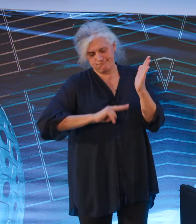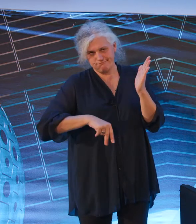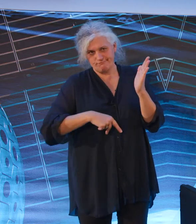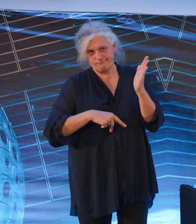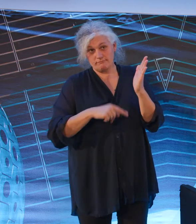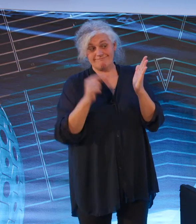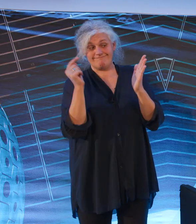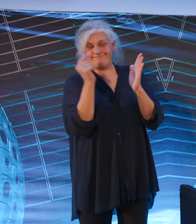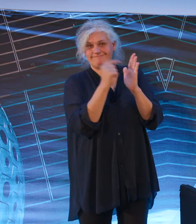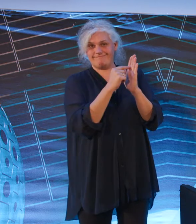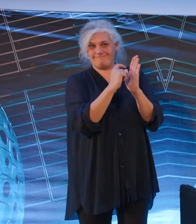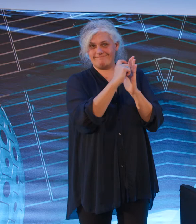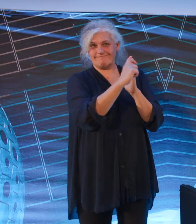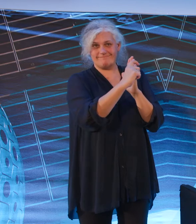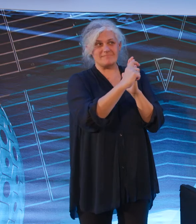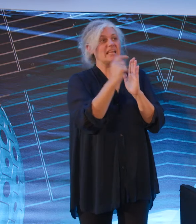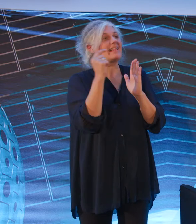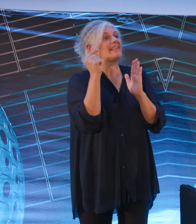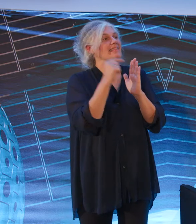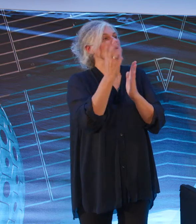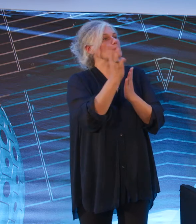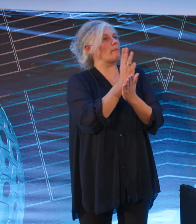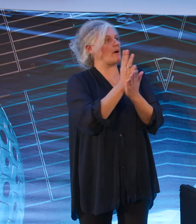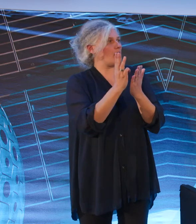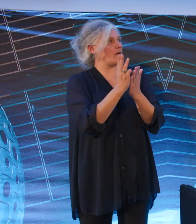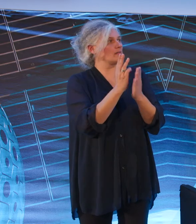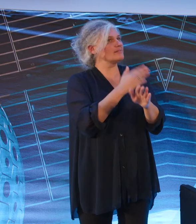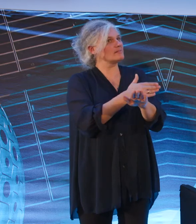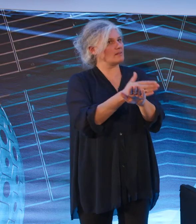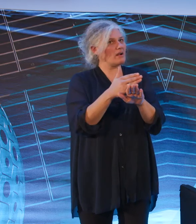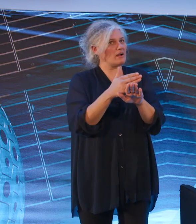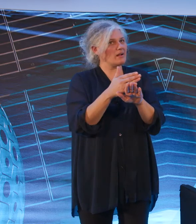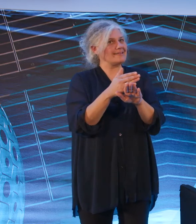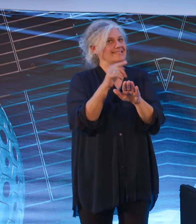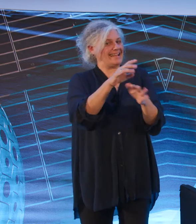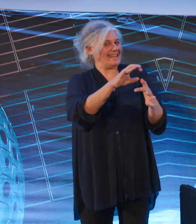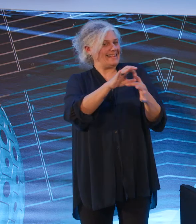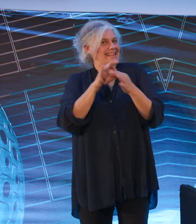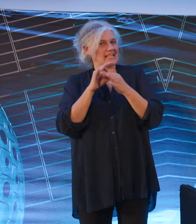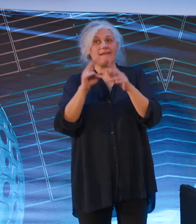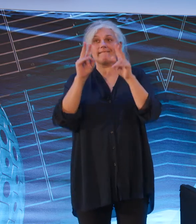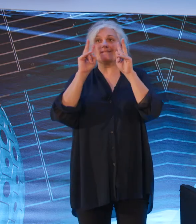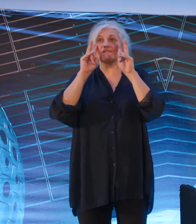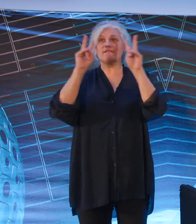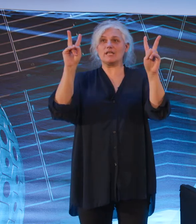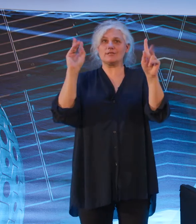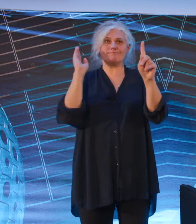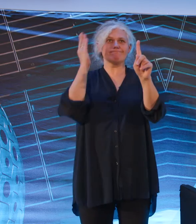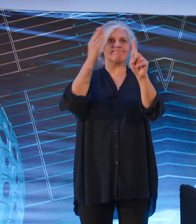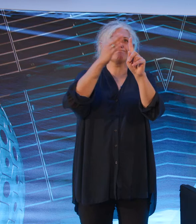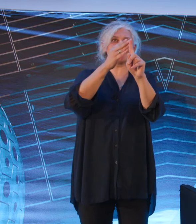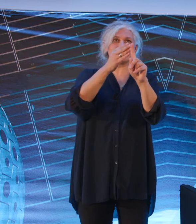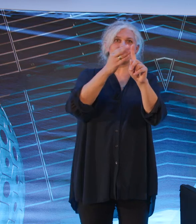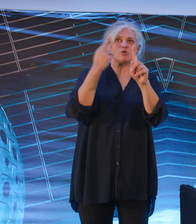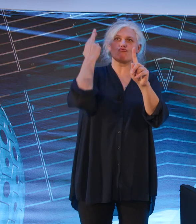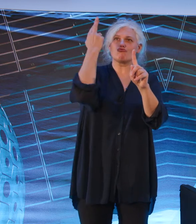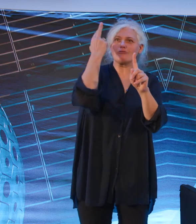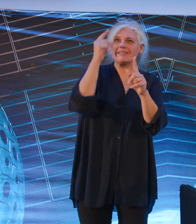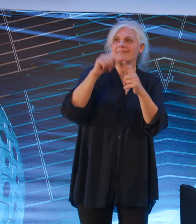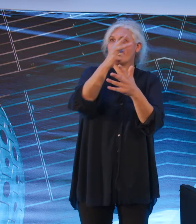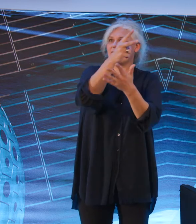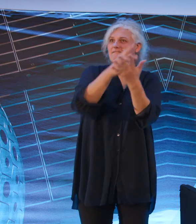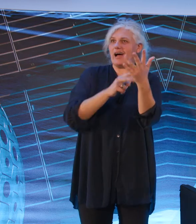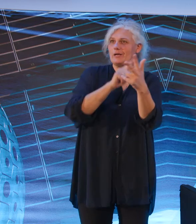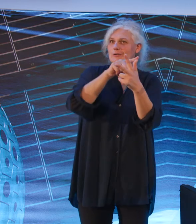strategy documents. And that's the bit at the beginning which refers to vision, to purpose, and to values.